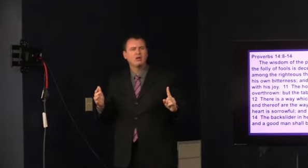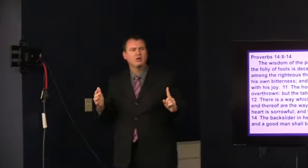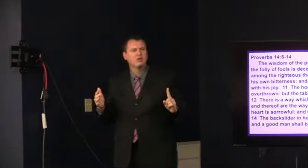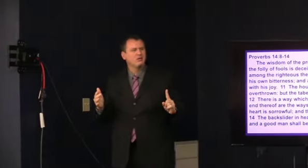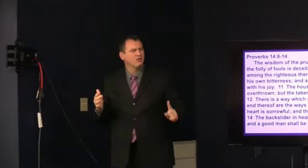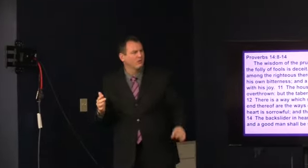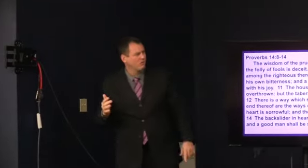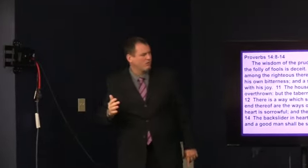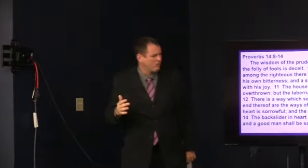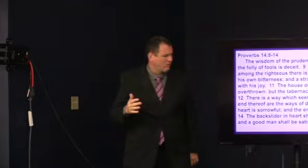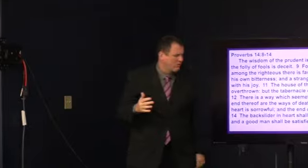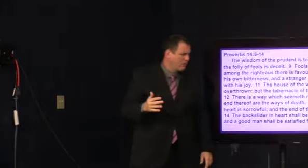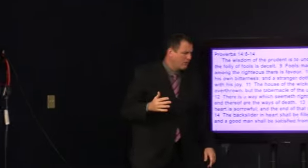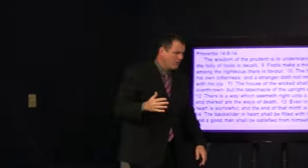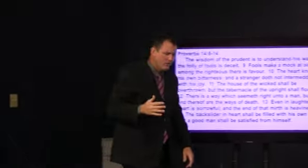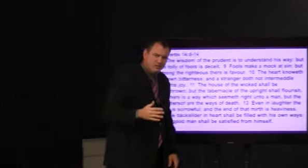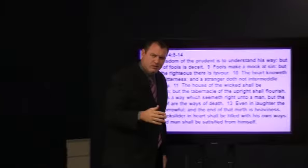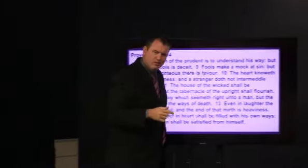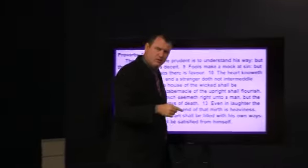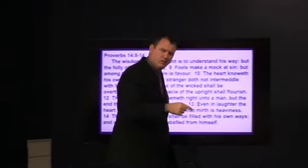How good it feels when you get it, you always want more.